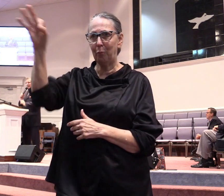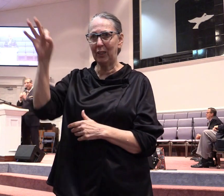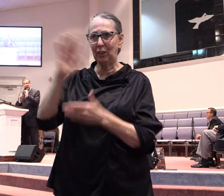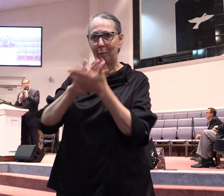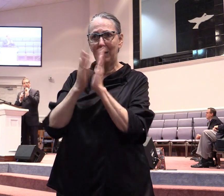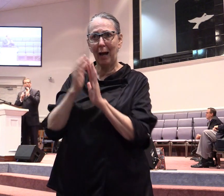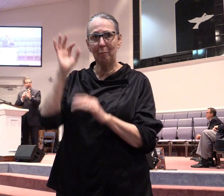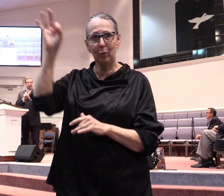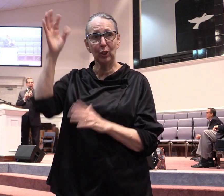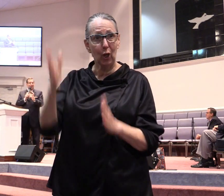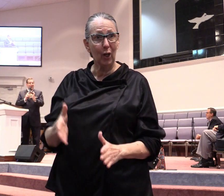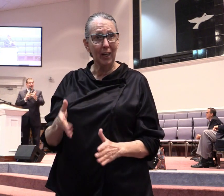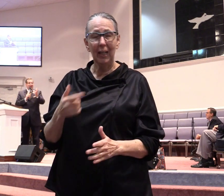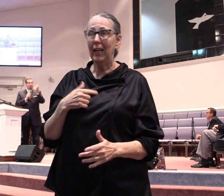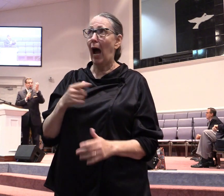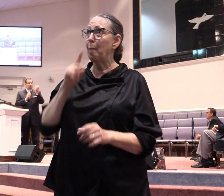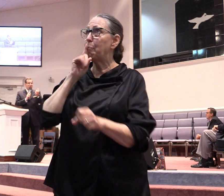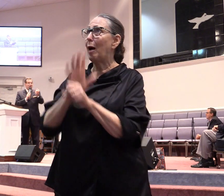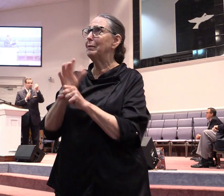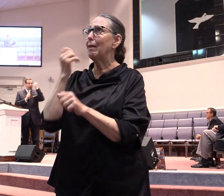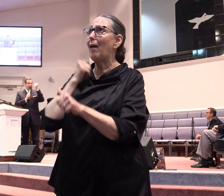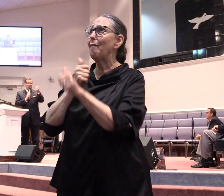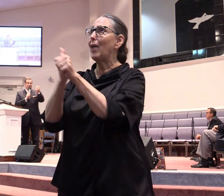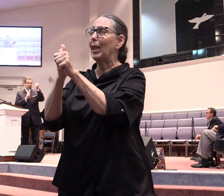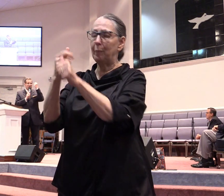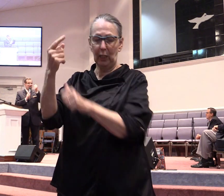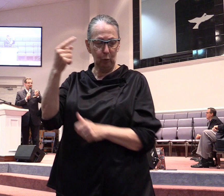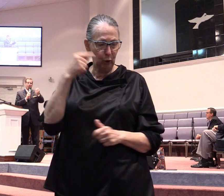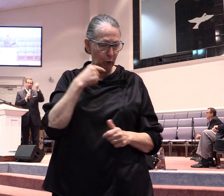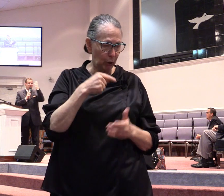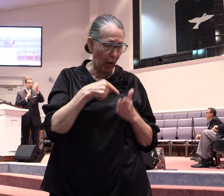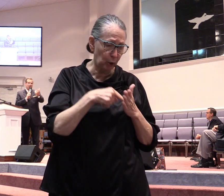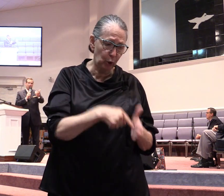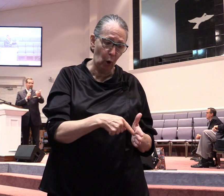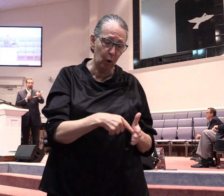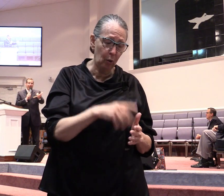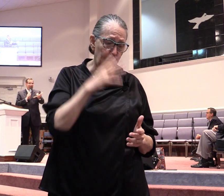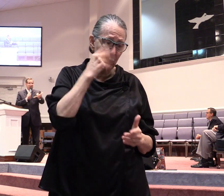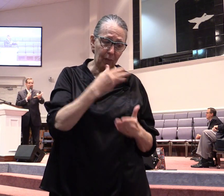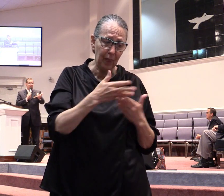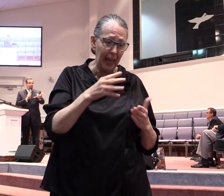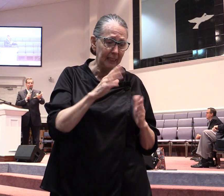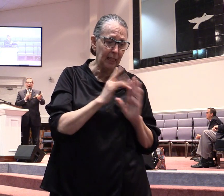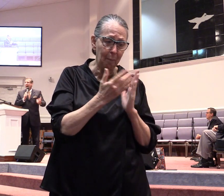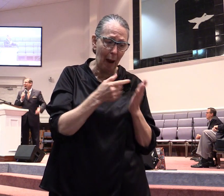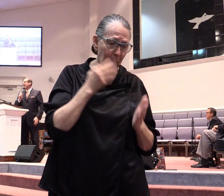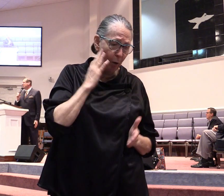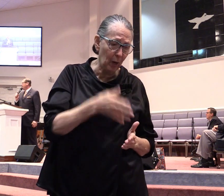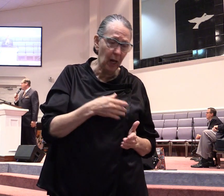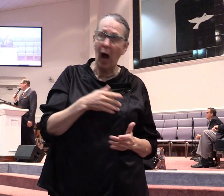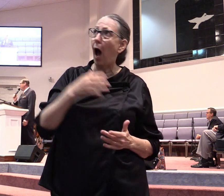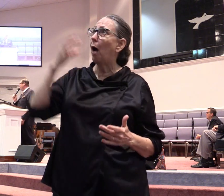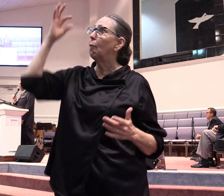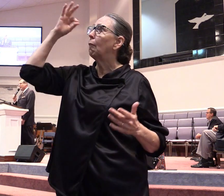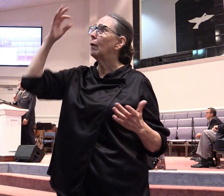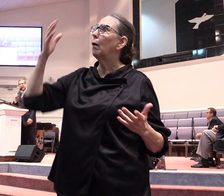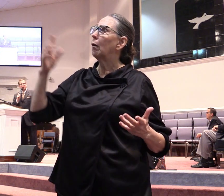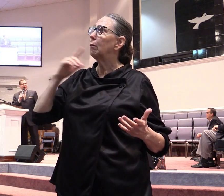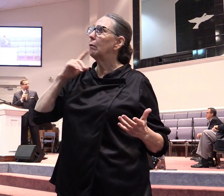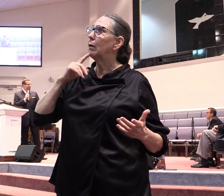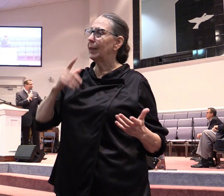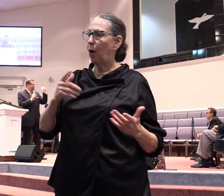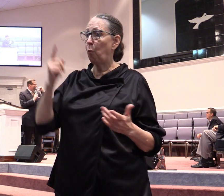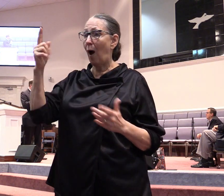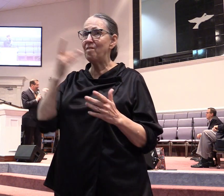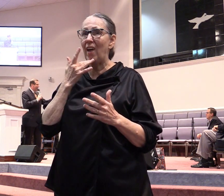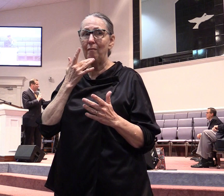promised me that if I would follow Him, He would show me revelations and things about the Scripture I didn't know. I asked Him for that one favor,